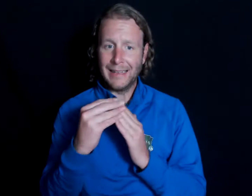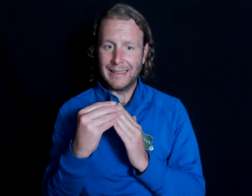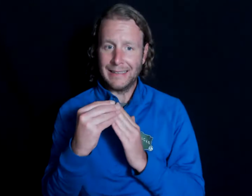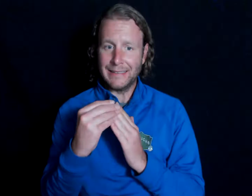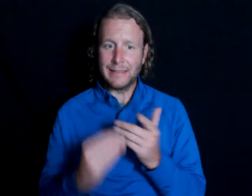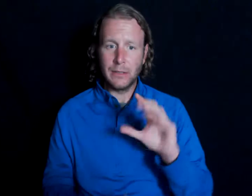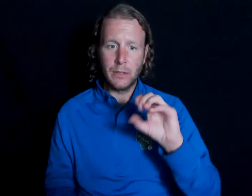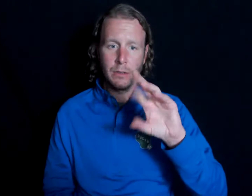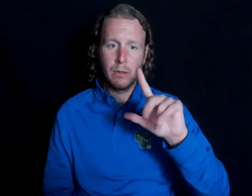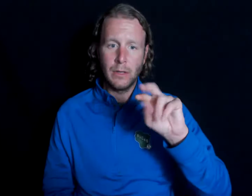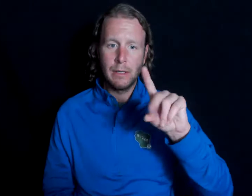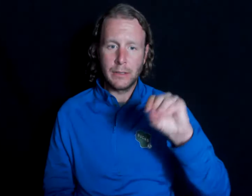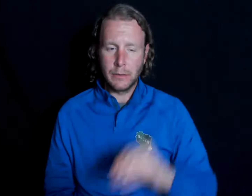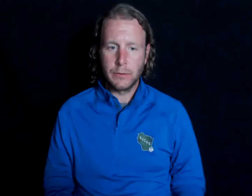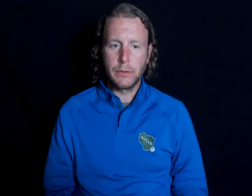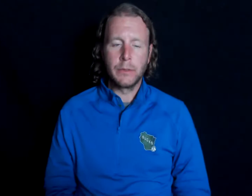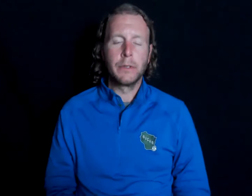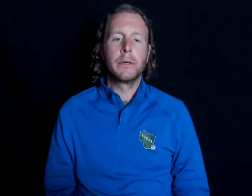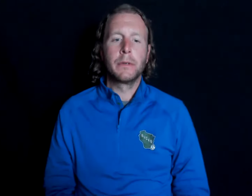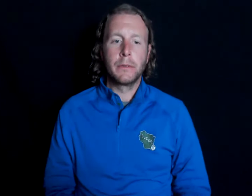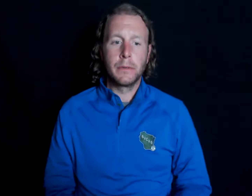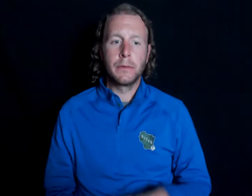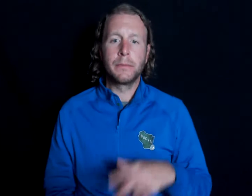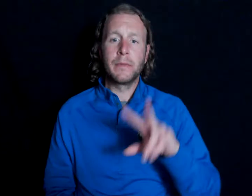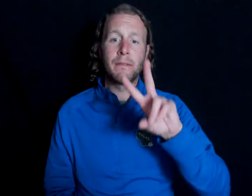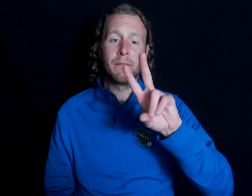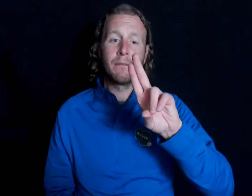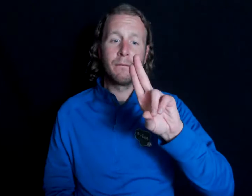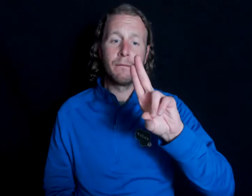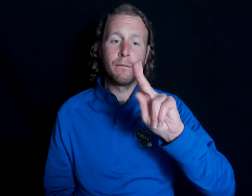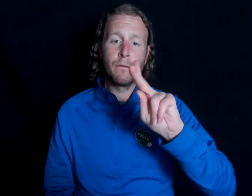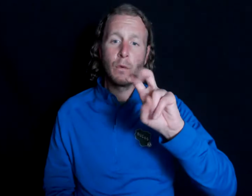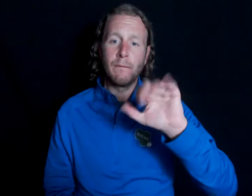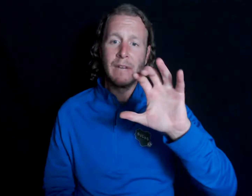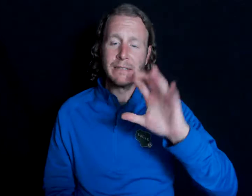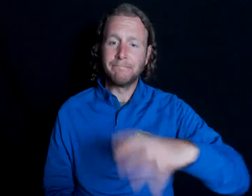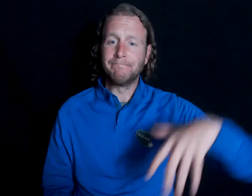Fournier in the paint, and Fultz with an emphatic close and finish.